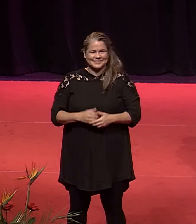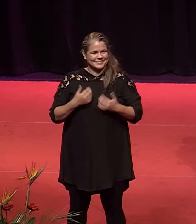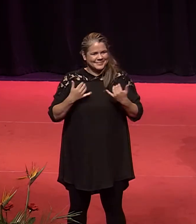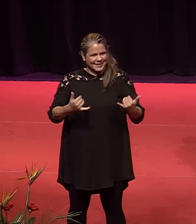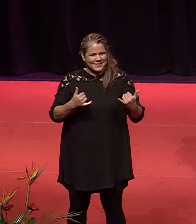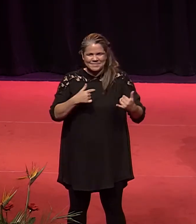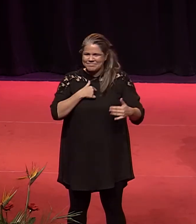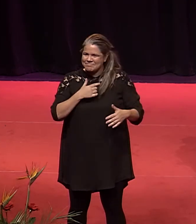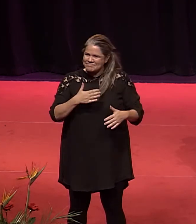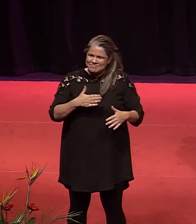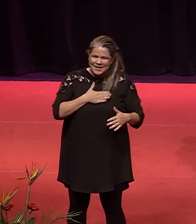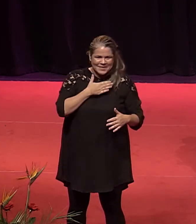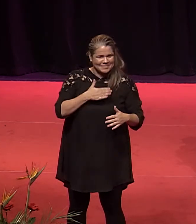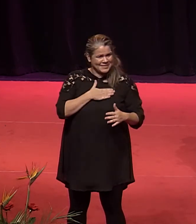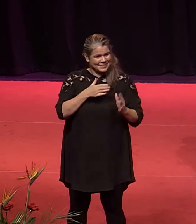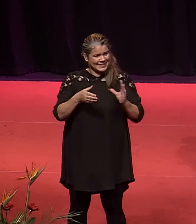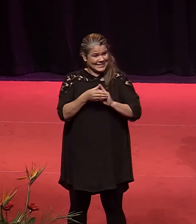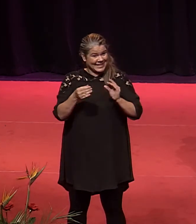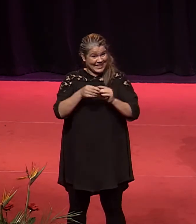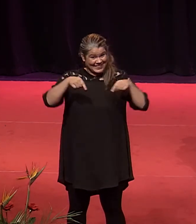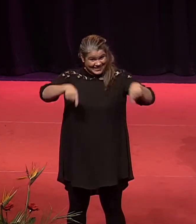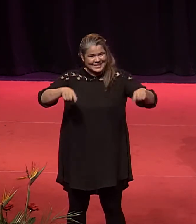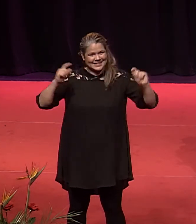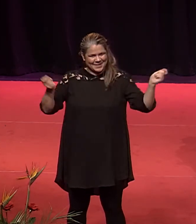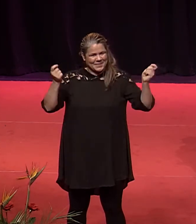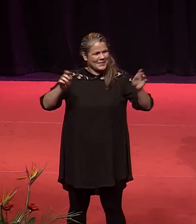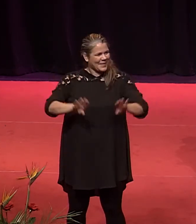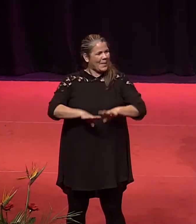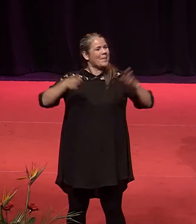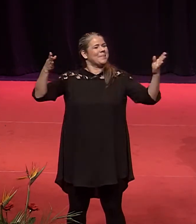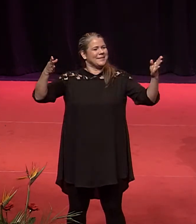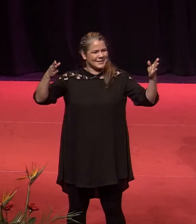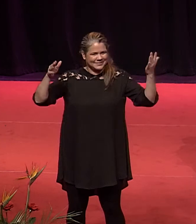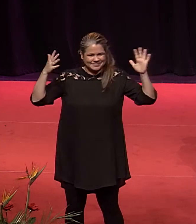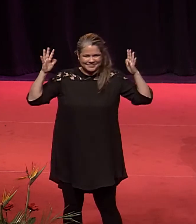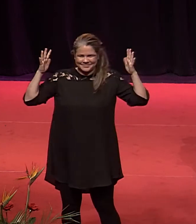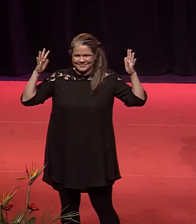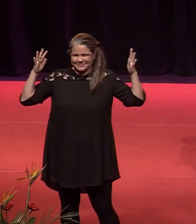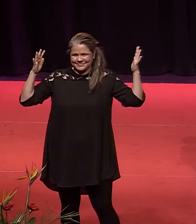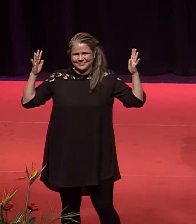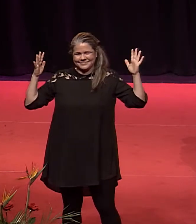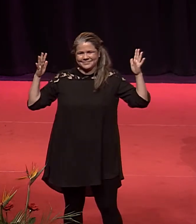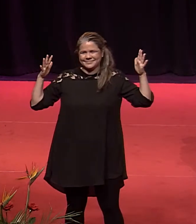declare this convocation ceremony is now open.